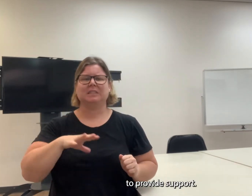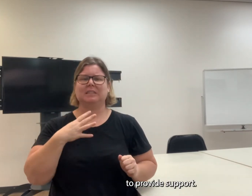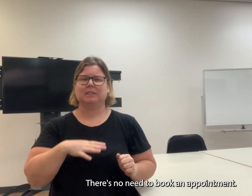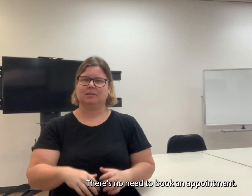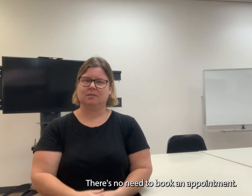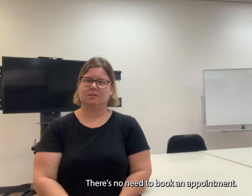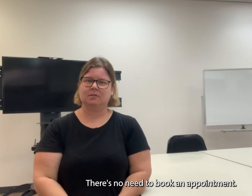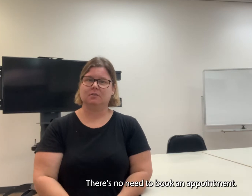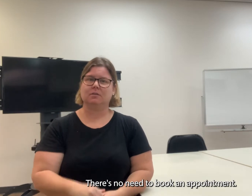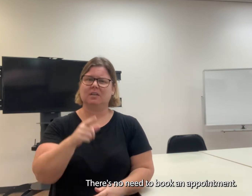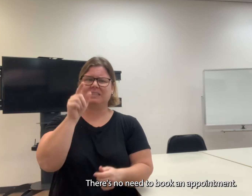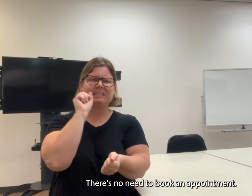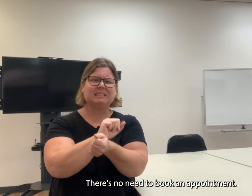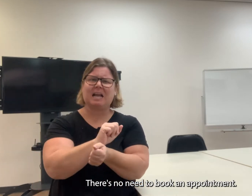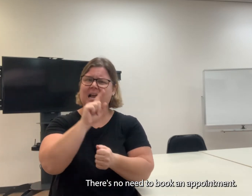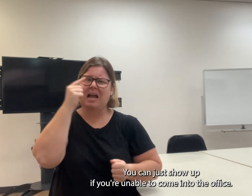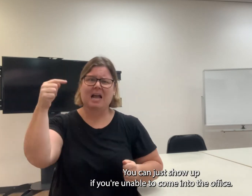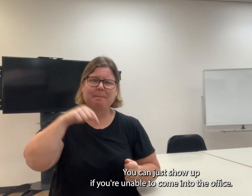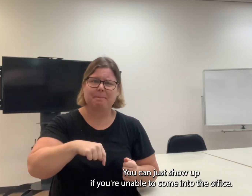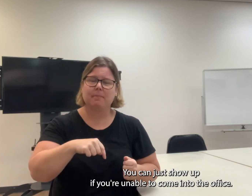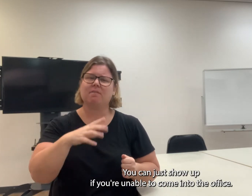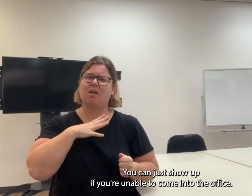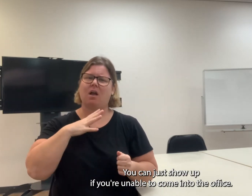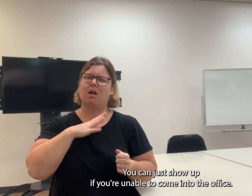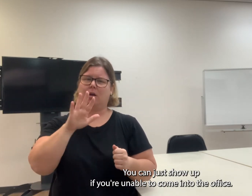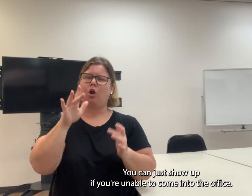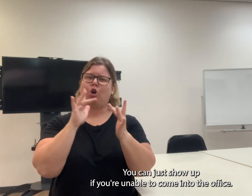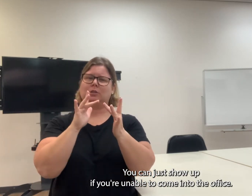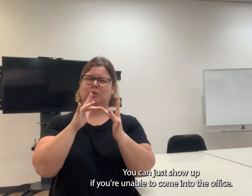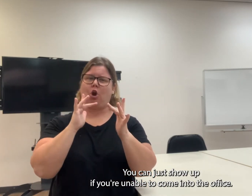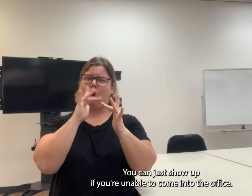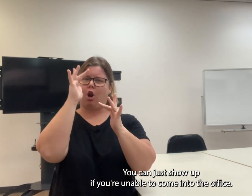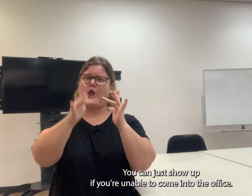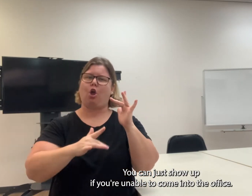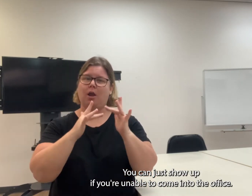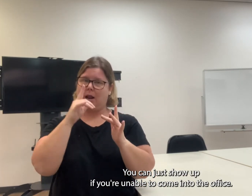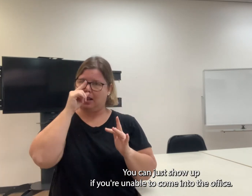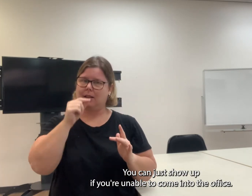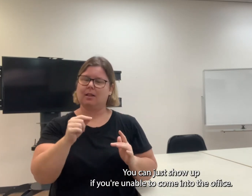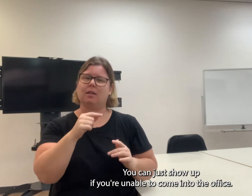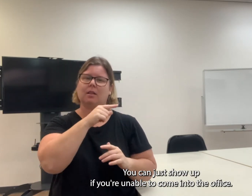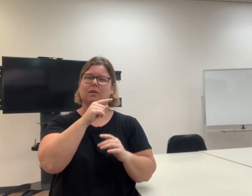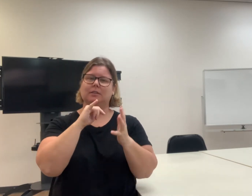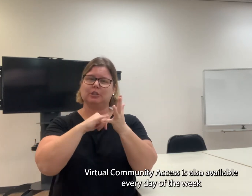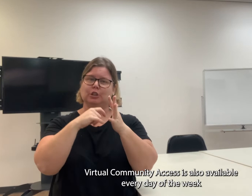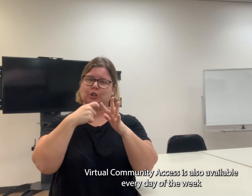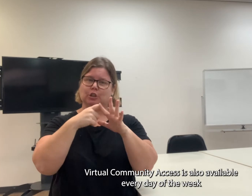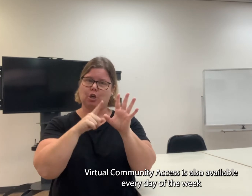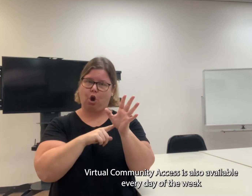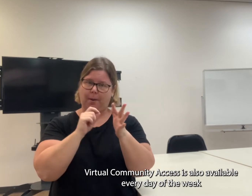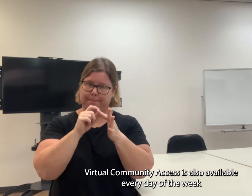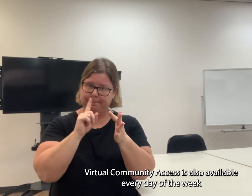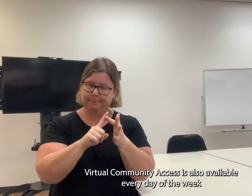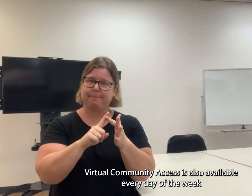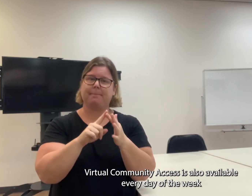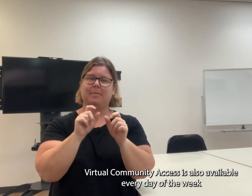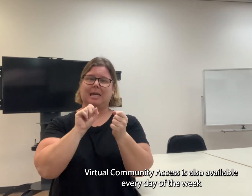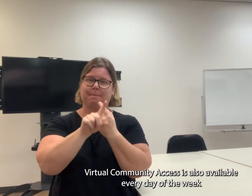There's no need to book an appointment, you can just show up. If you're unable to come into the office, virtual community access is also